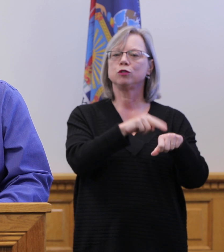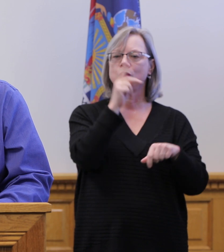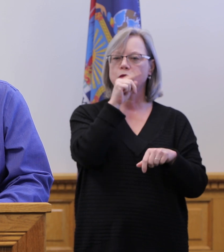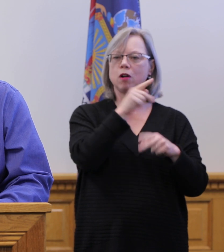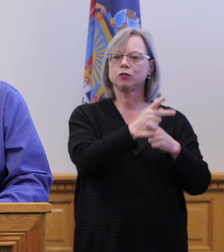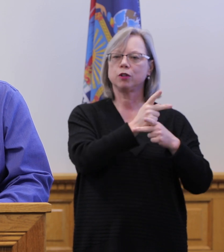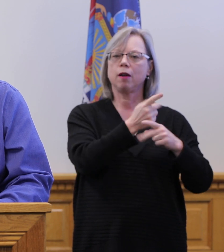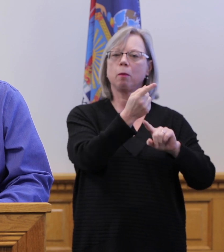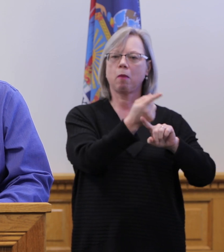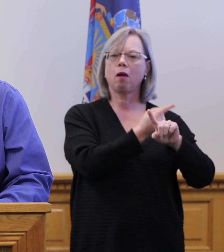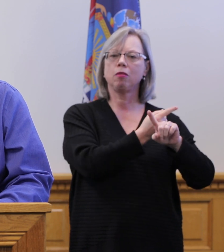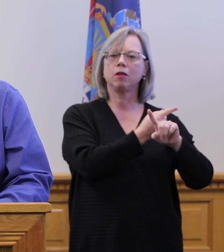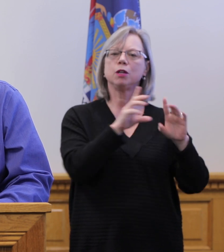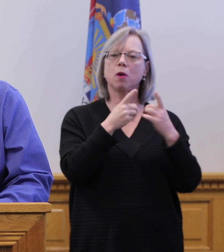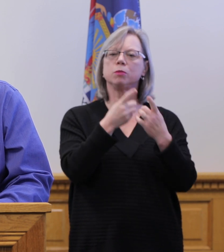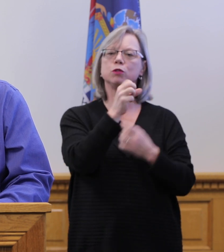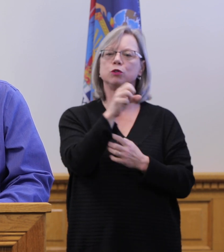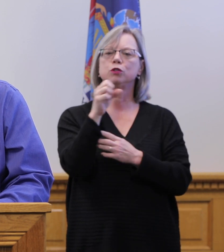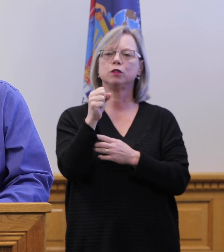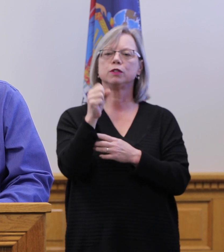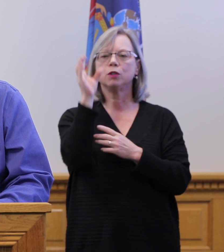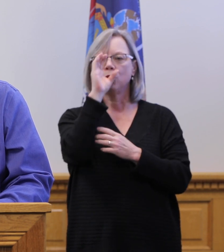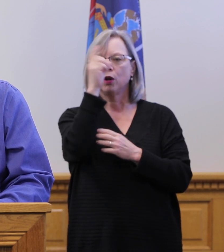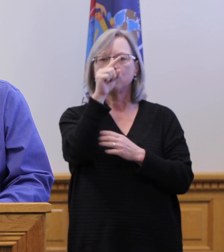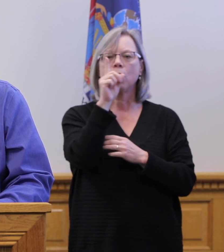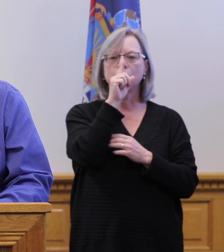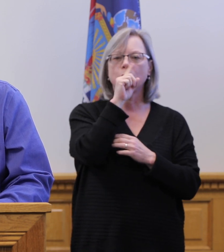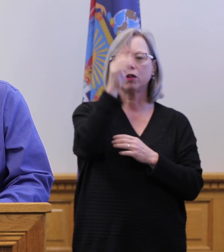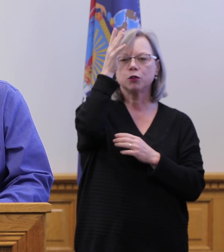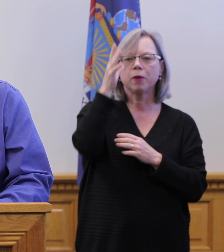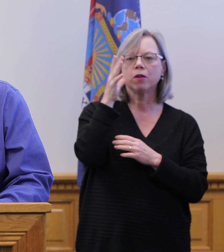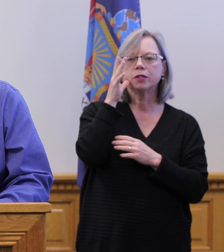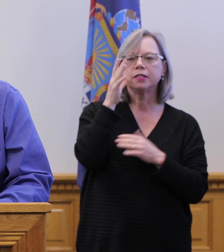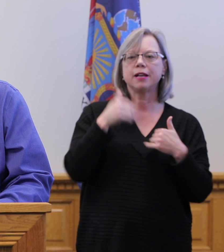parents. It is hosting a virtual meeting next Monday from 2 to 4. Call